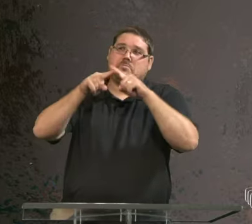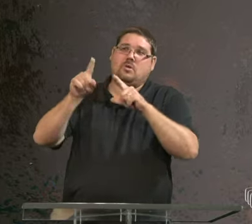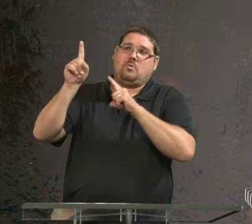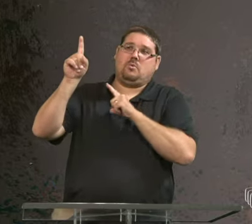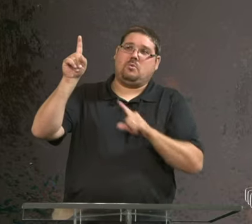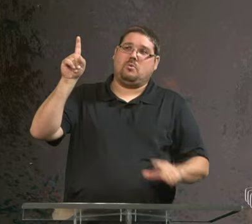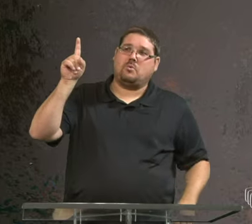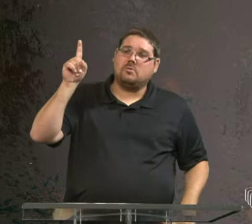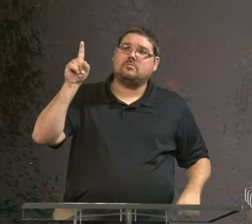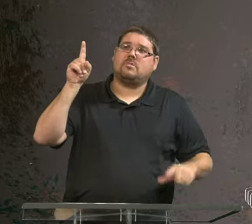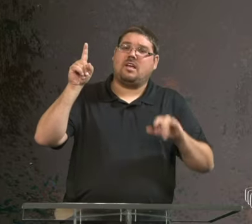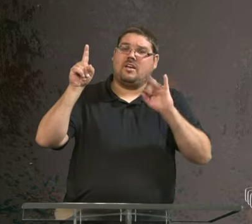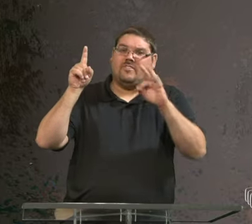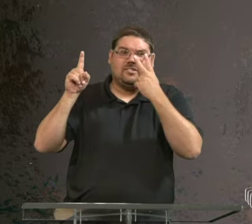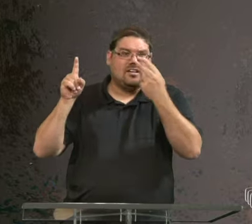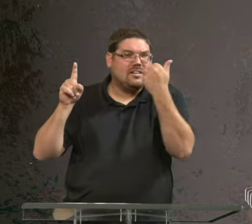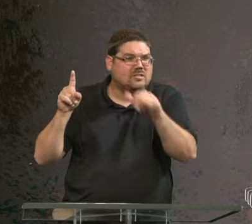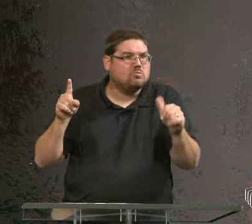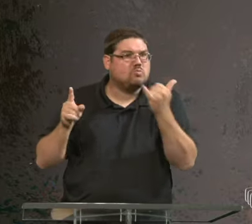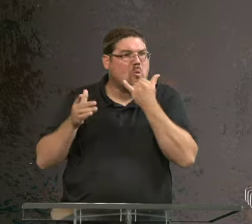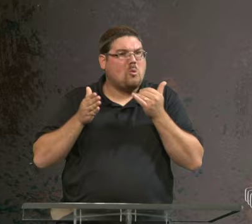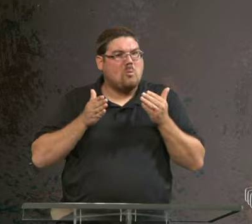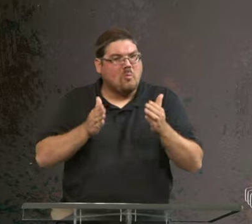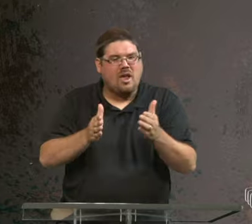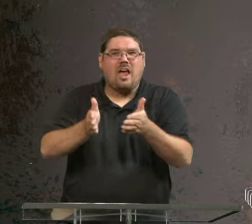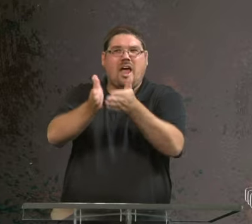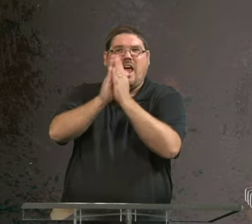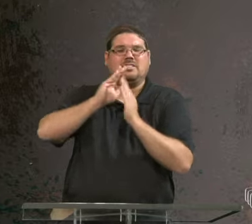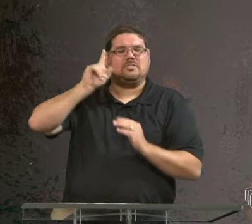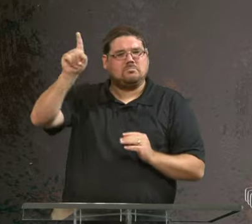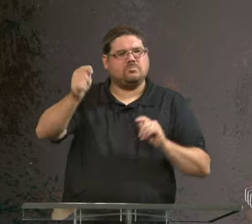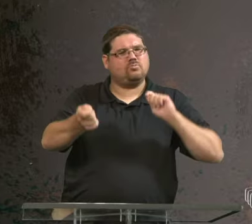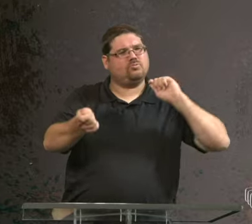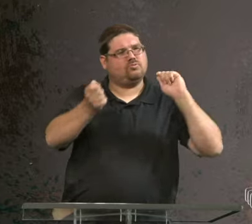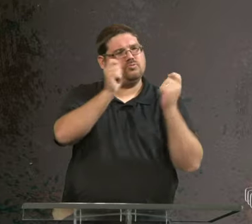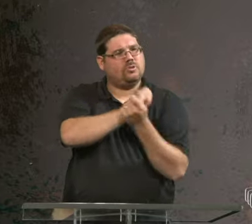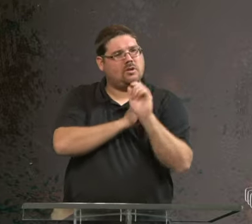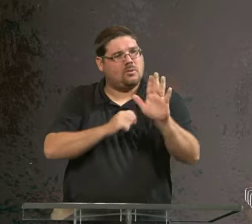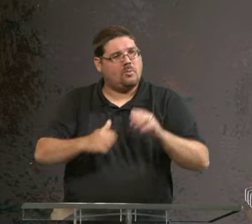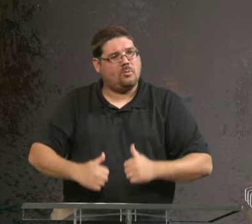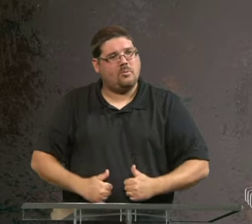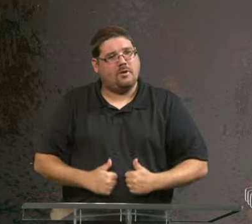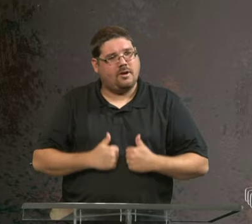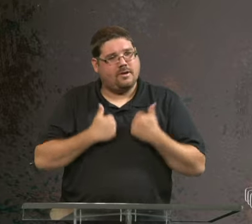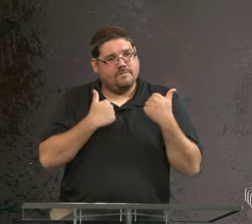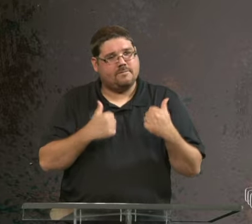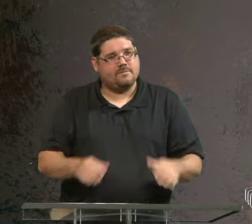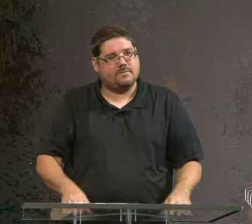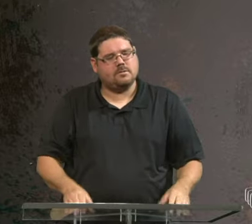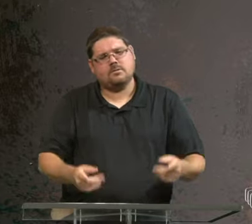about. Lord, search my heart, and if you see anything wrong in me, help me to change my